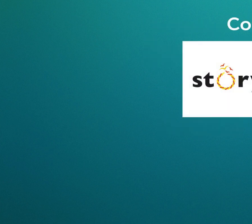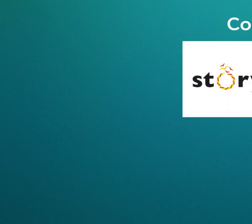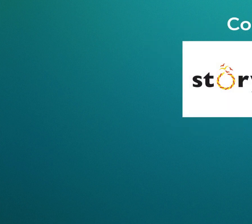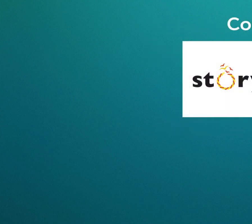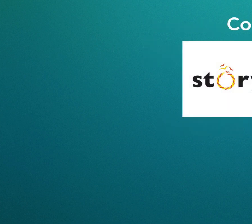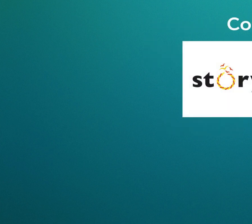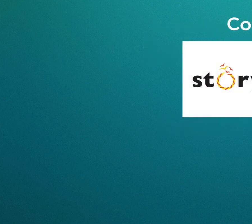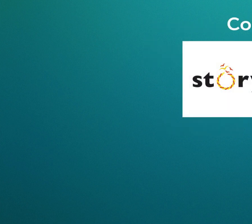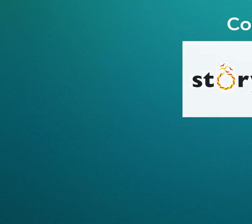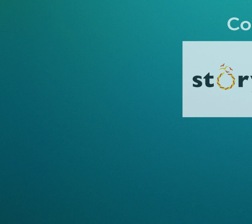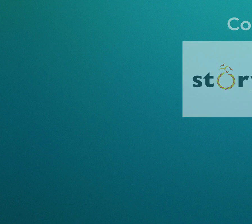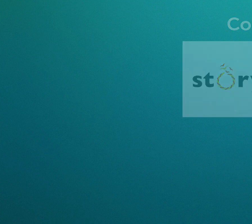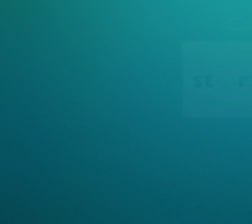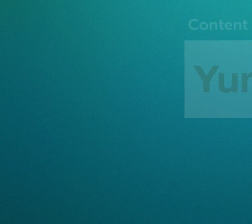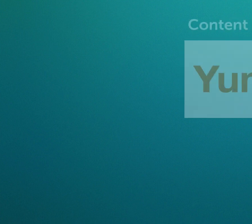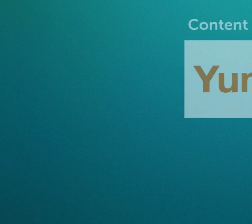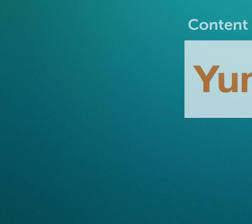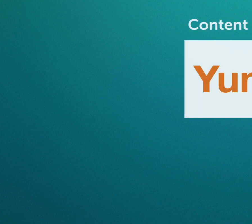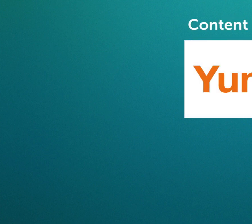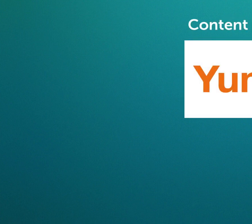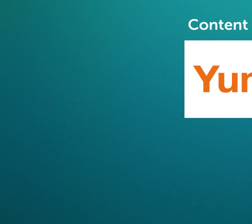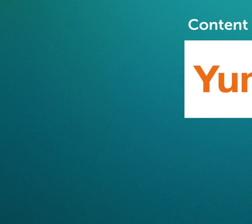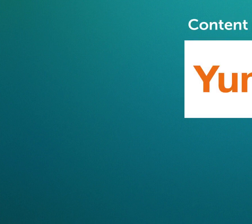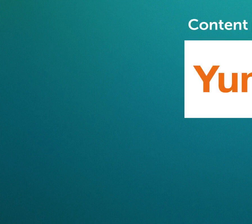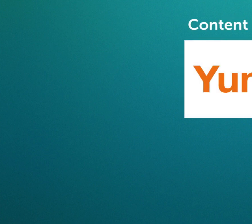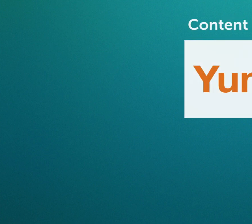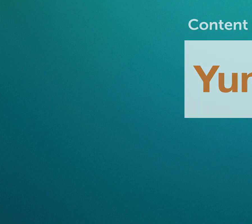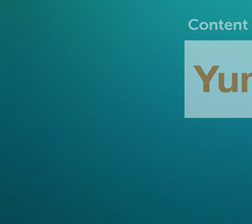Courtesy Story Weaver by Pratham Books. Content produced by Uniki.